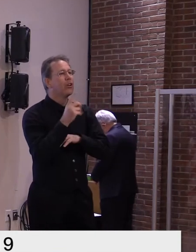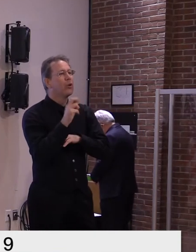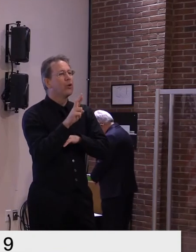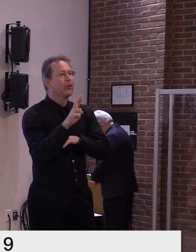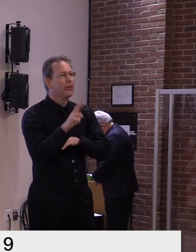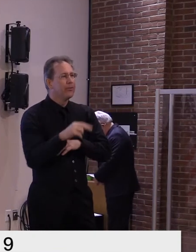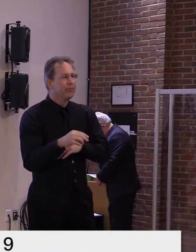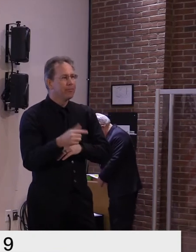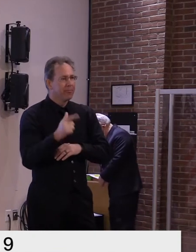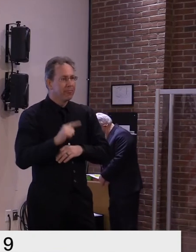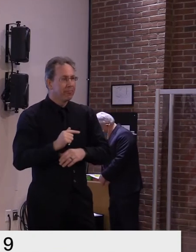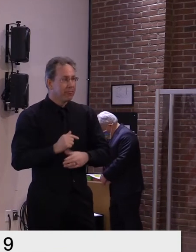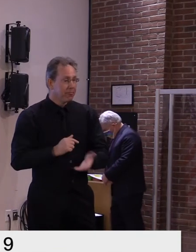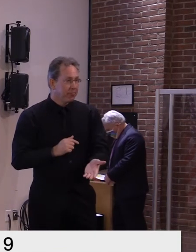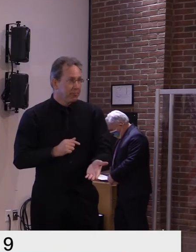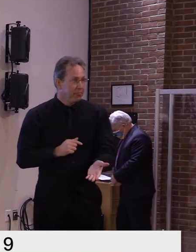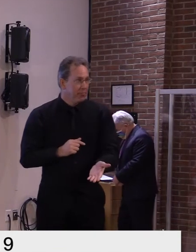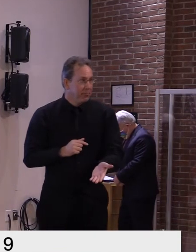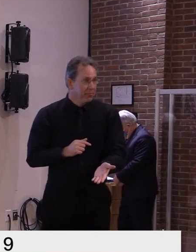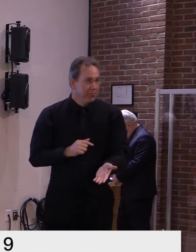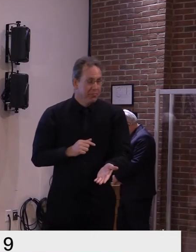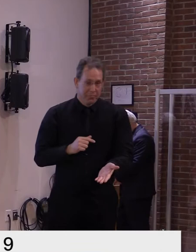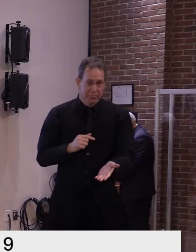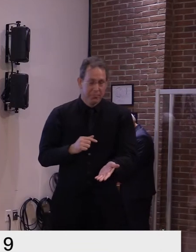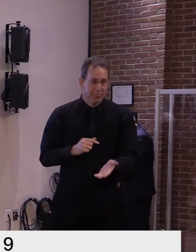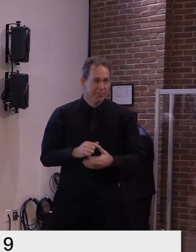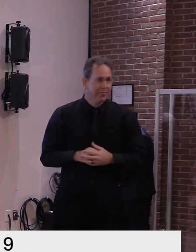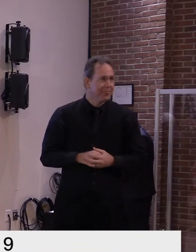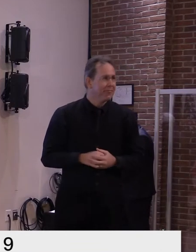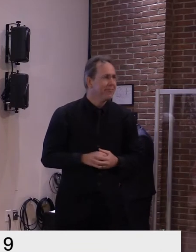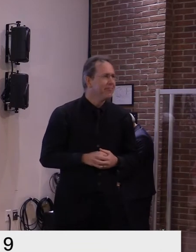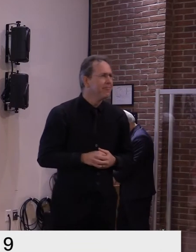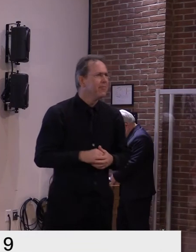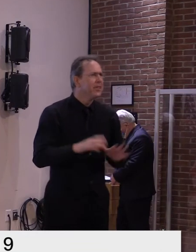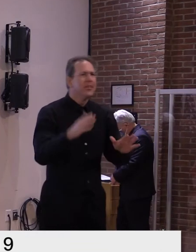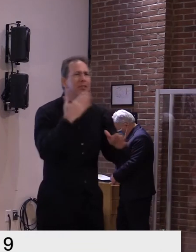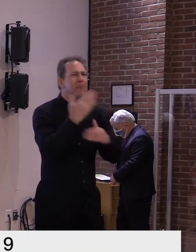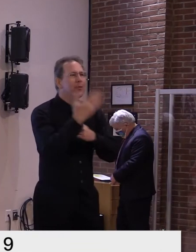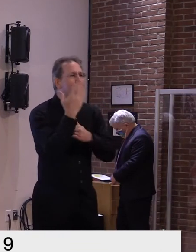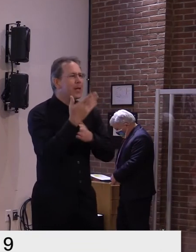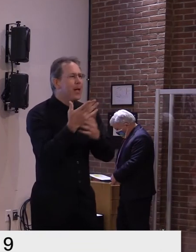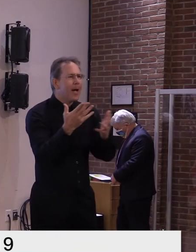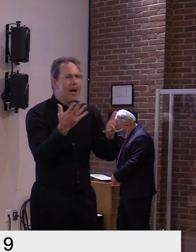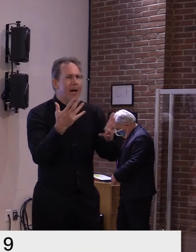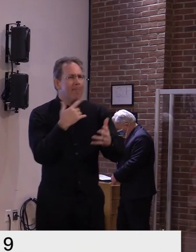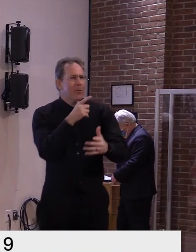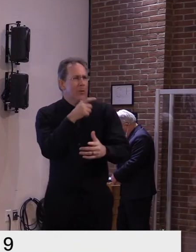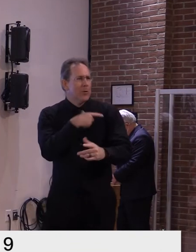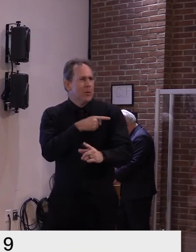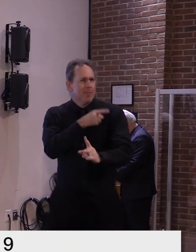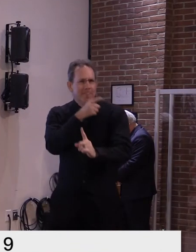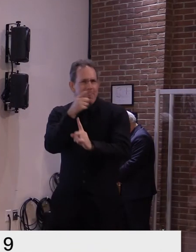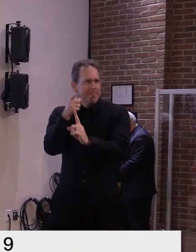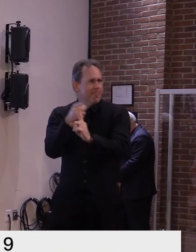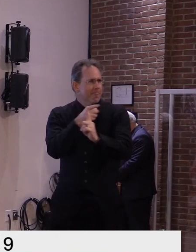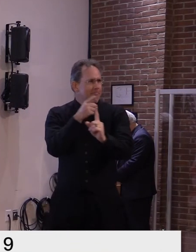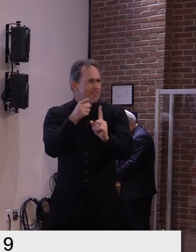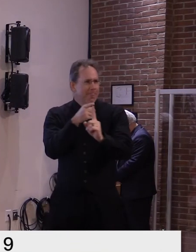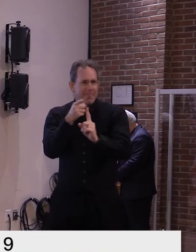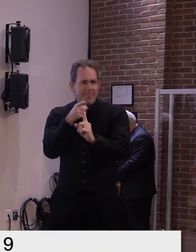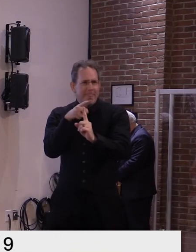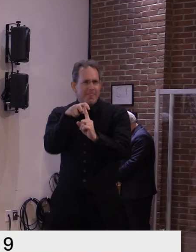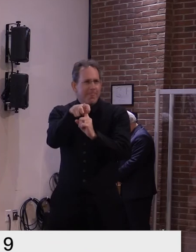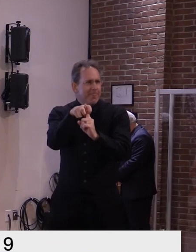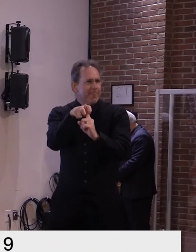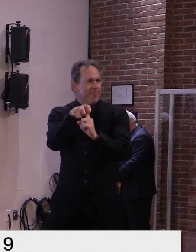Good morning. Not quite sure whom I should direct this question to, but